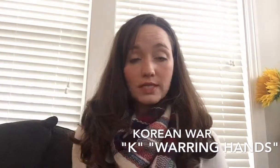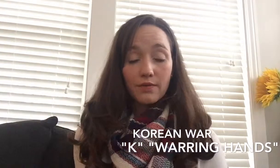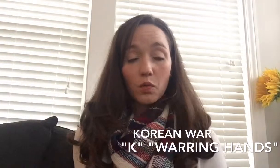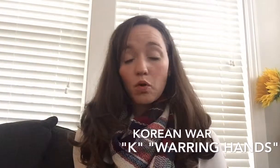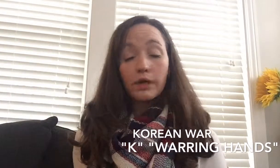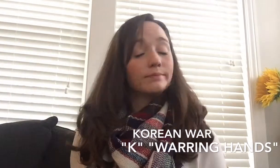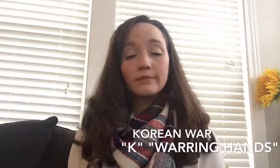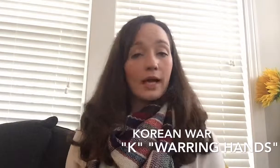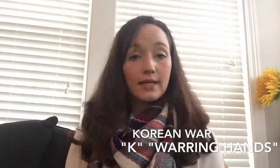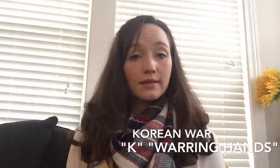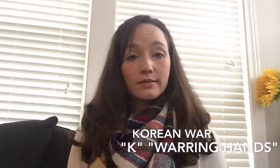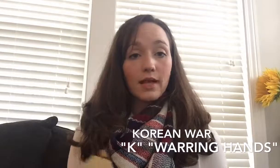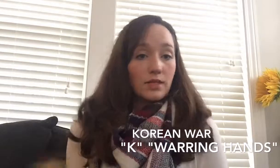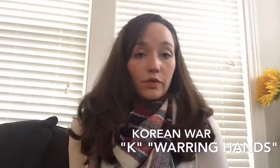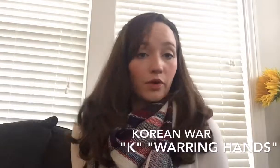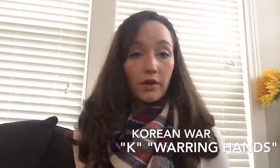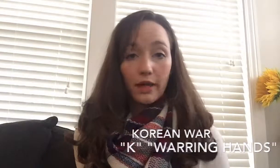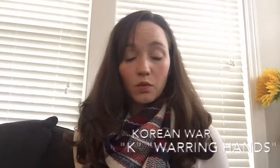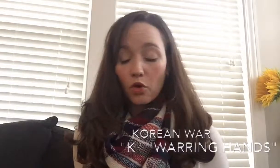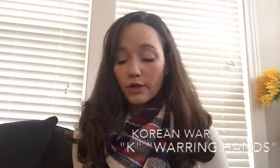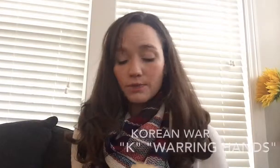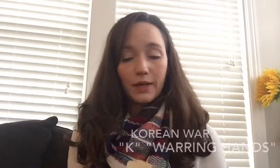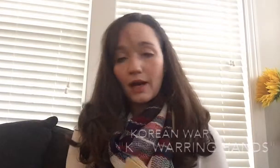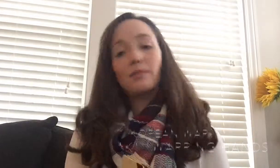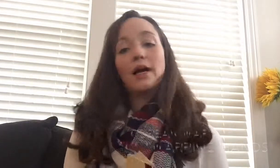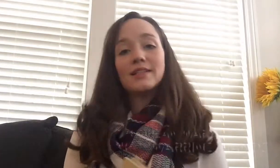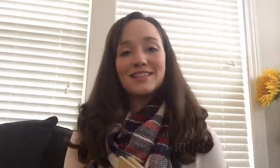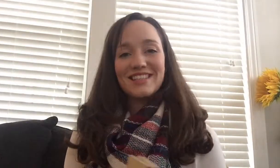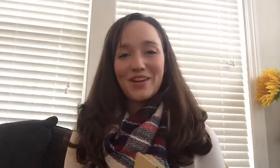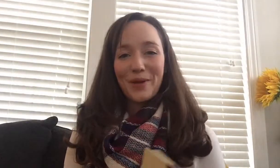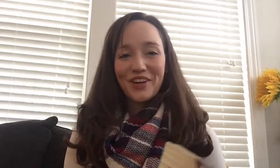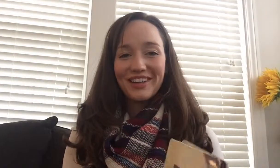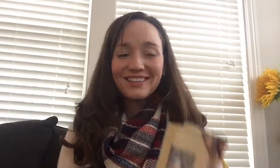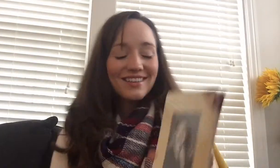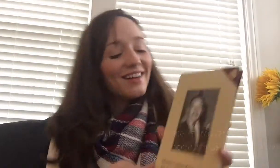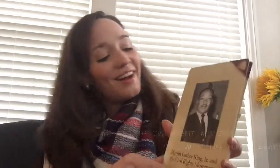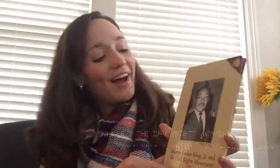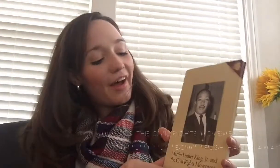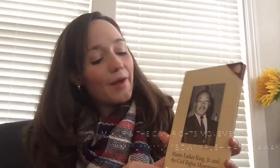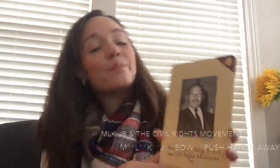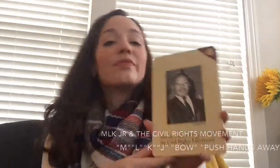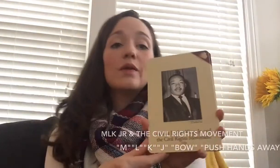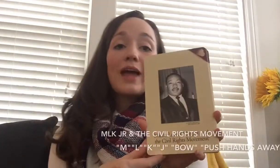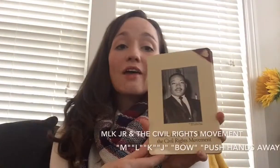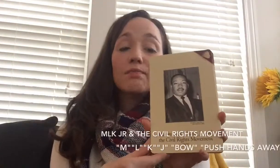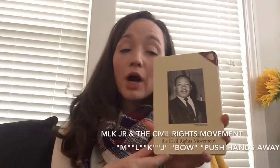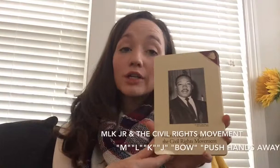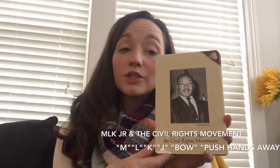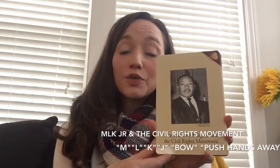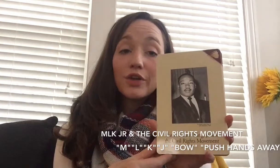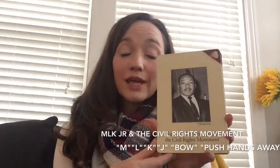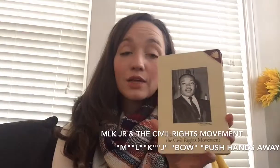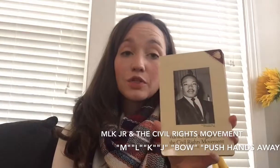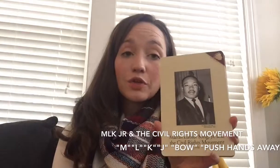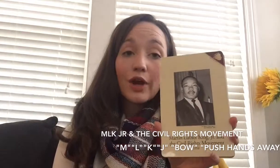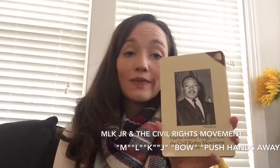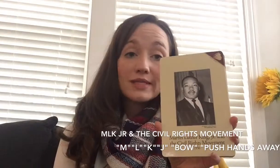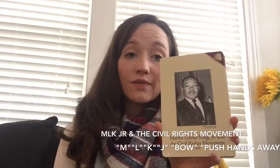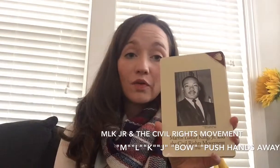Civil War. I didn't. I do it for all the other wars, but I'm not consistent apparently. Then we have Martin Luther King Jr. and the Civil